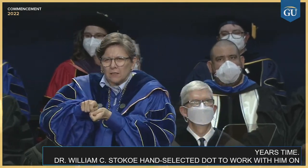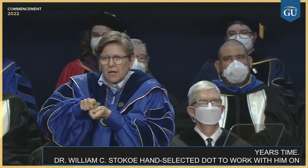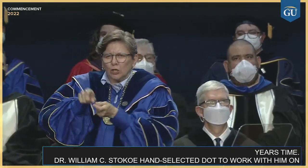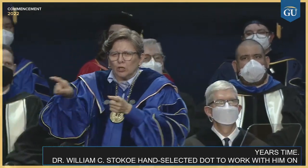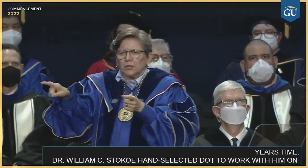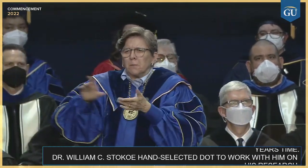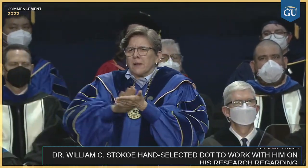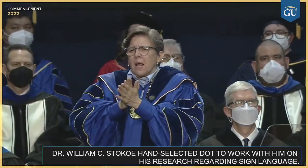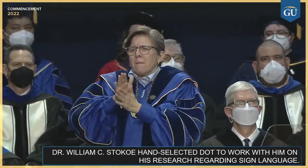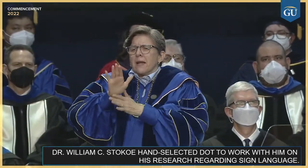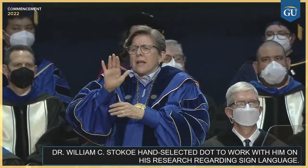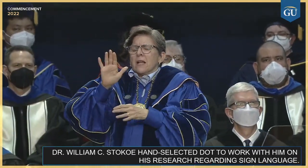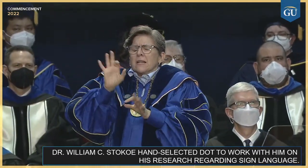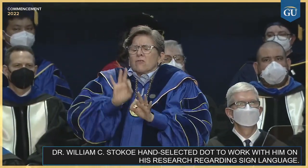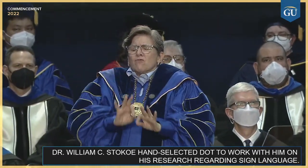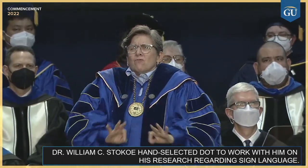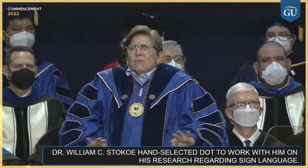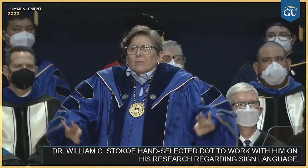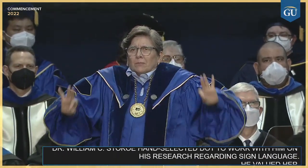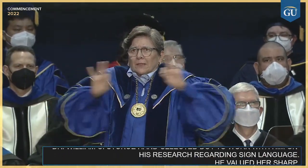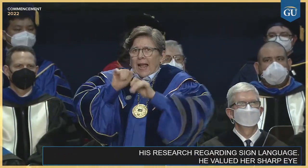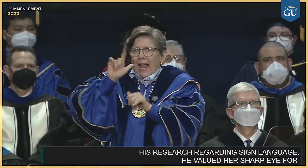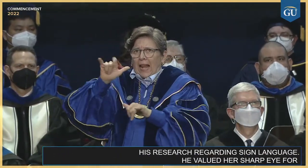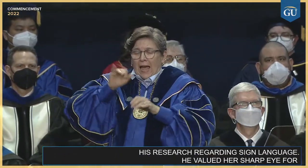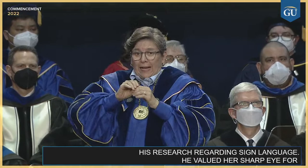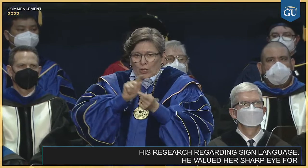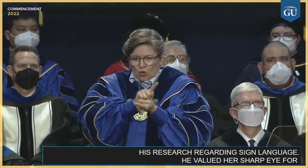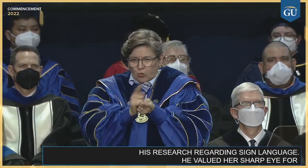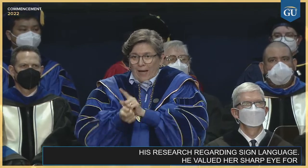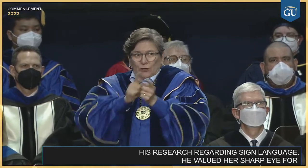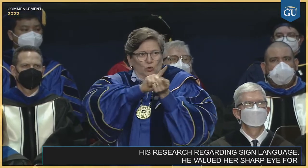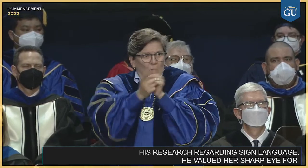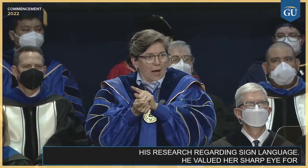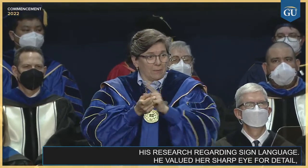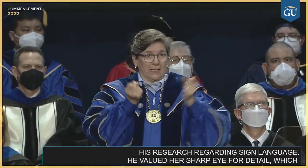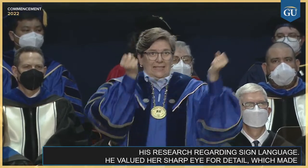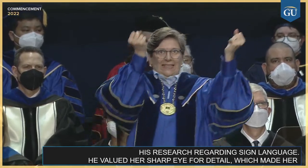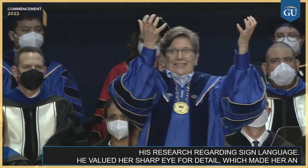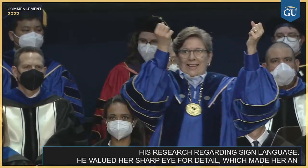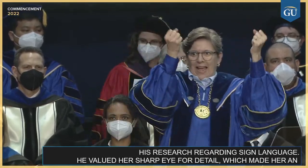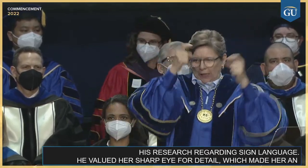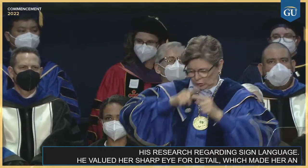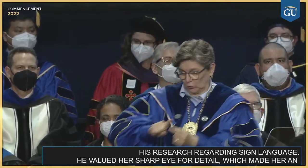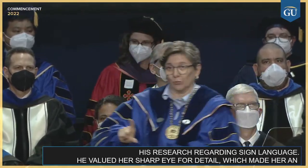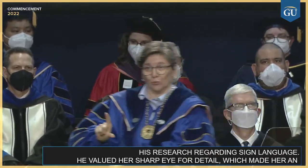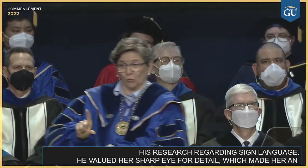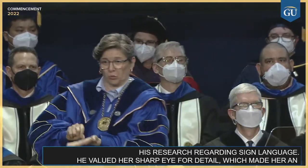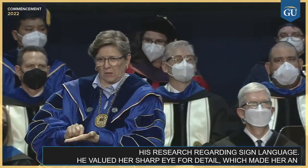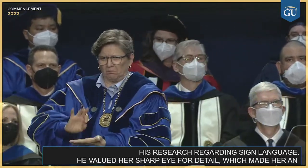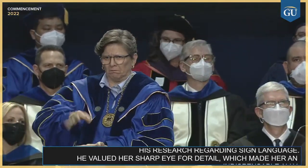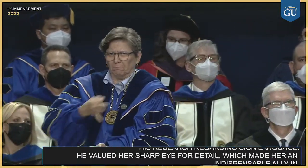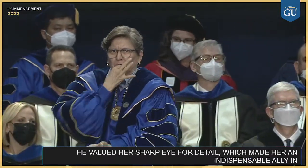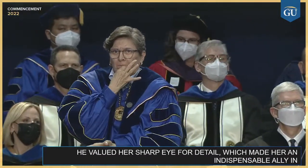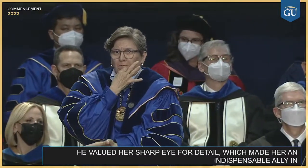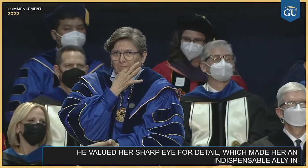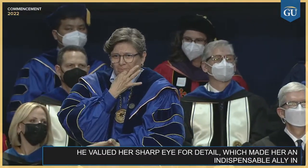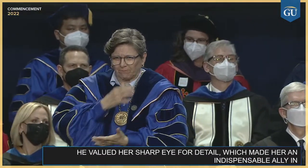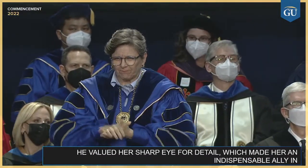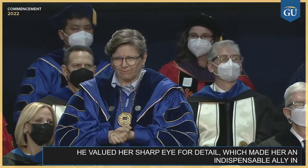for detail, which made her an indispensable ally in being able to transcribe signs